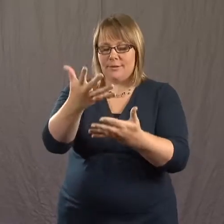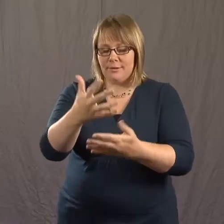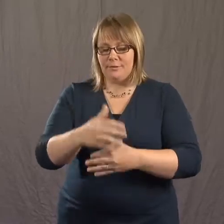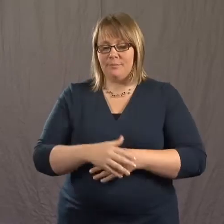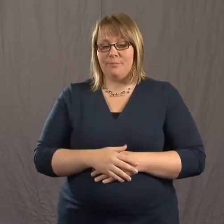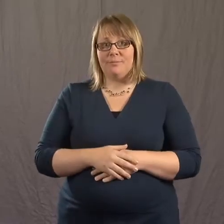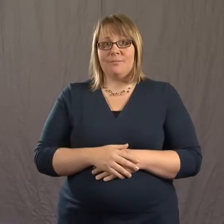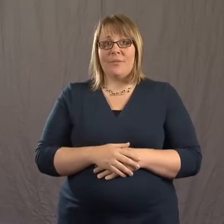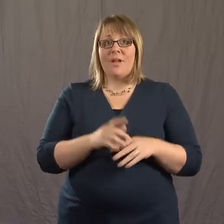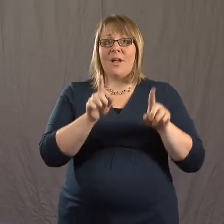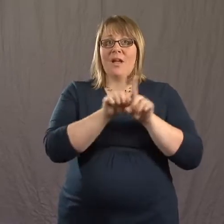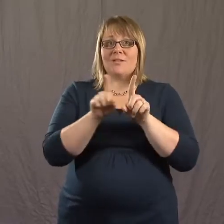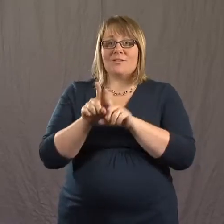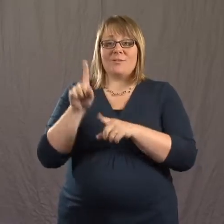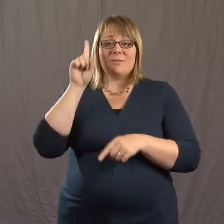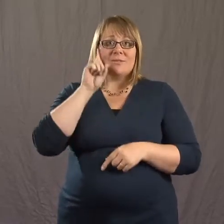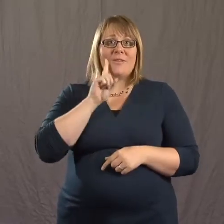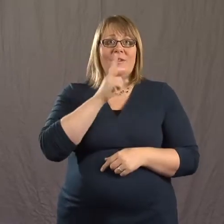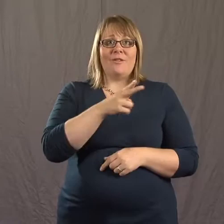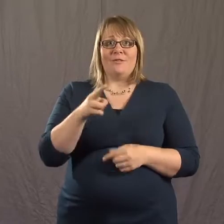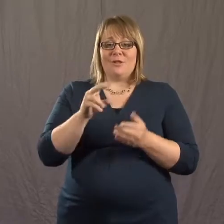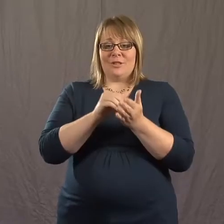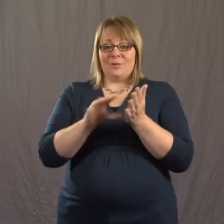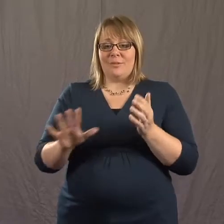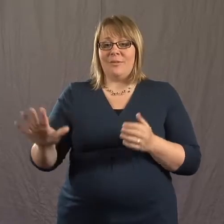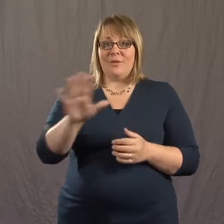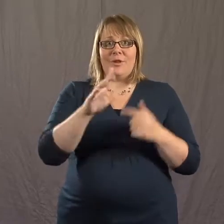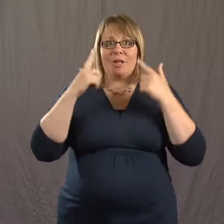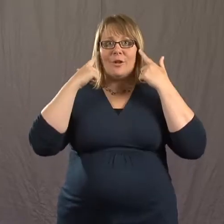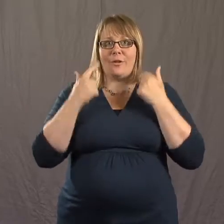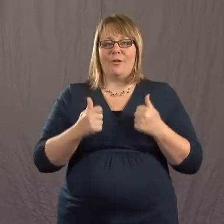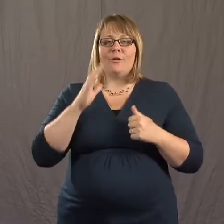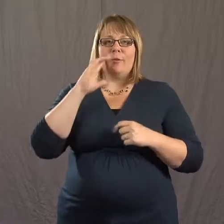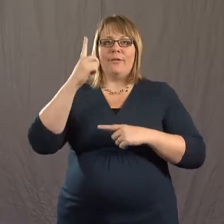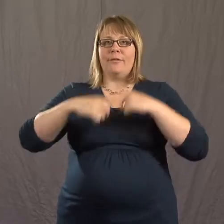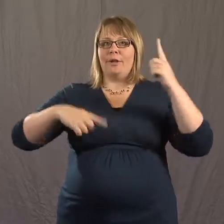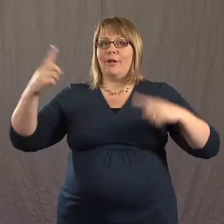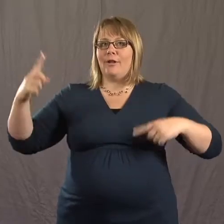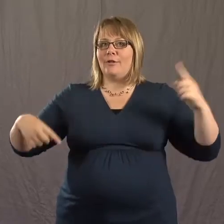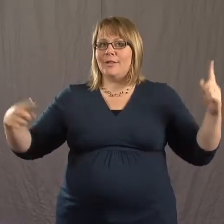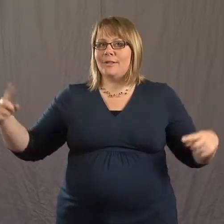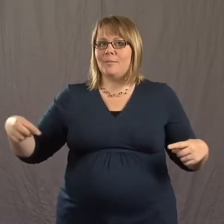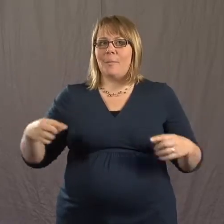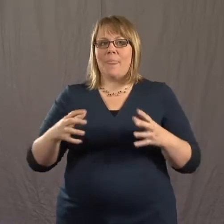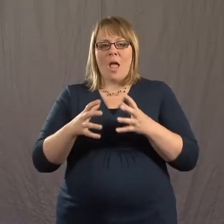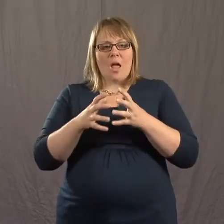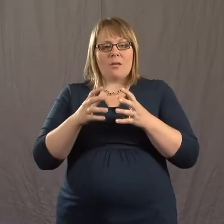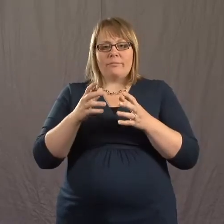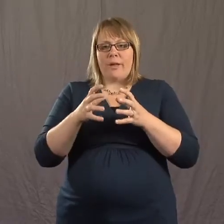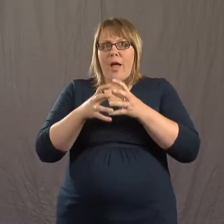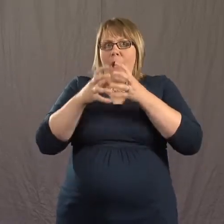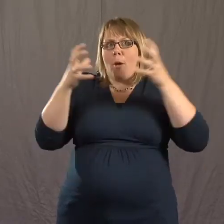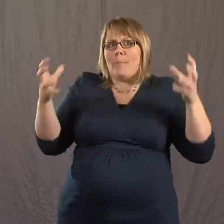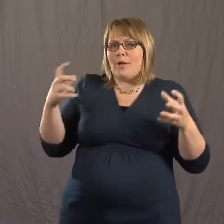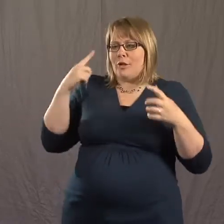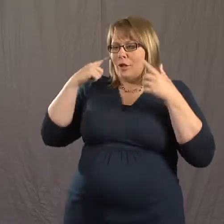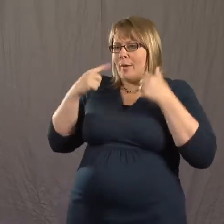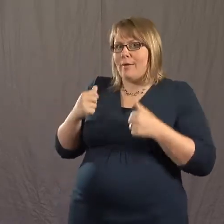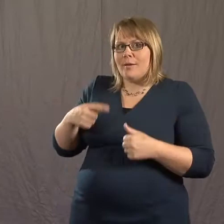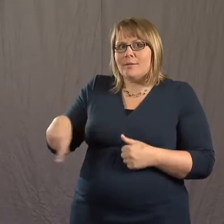to comprehend and the ability to express oneself. Deaf and hard of hearing students' hearing losses will vary as